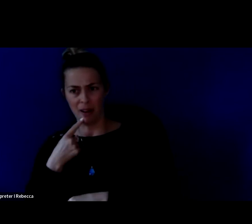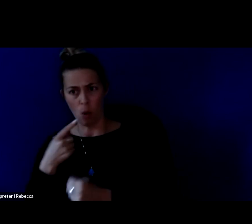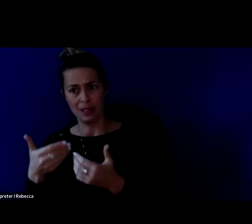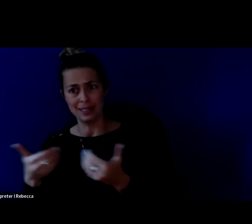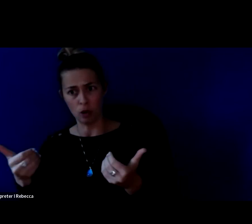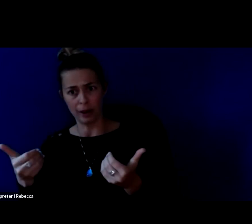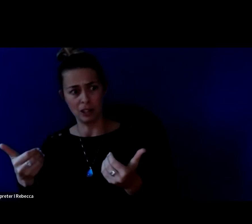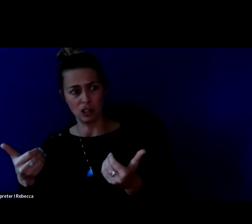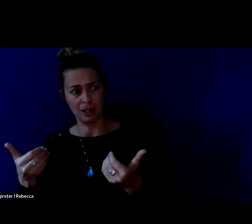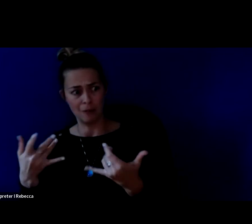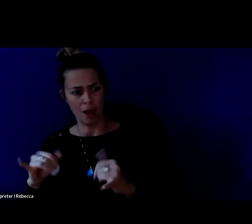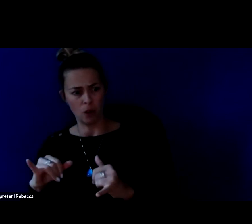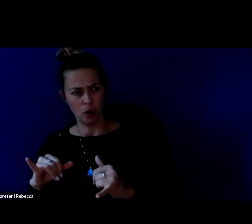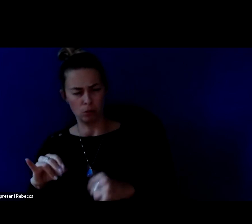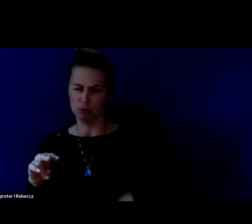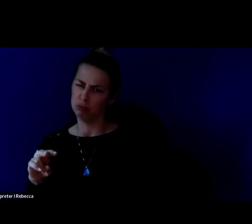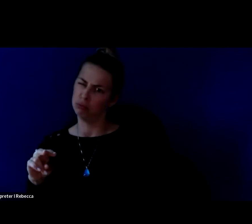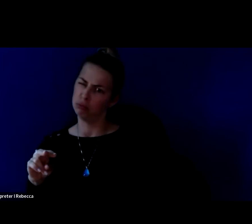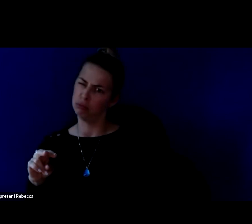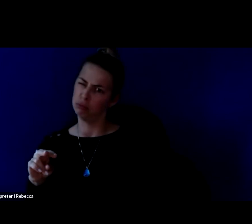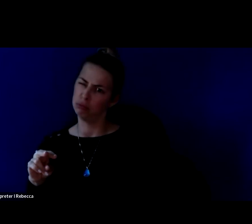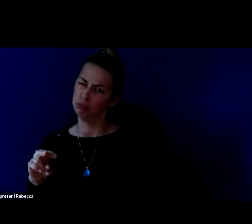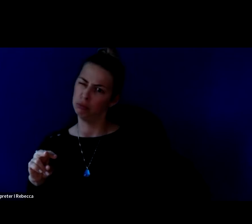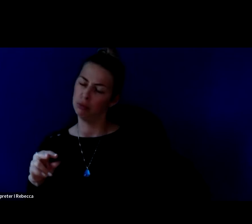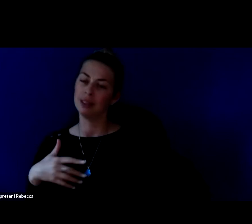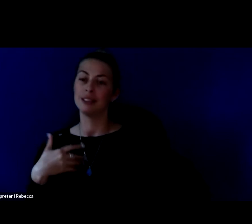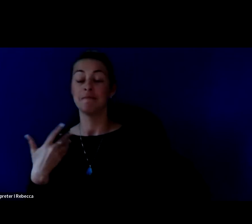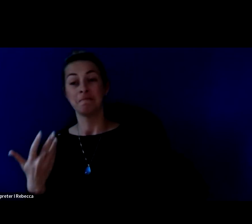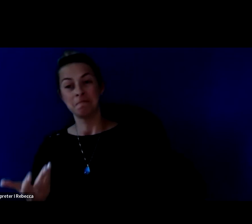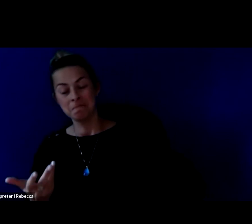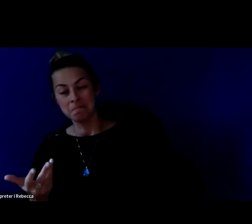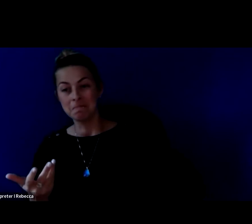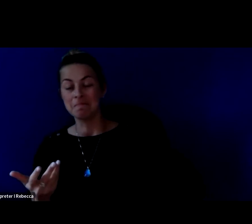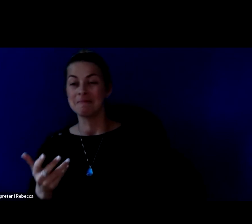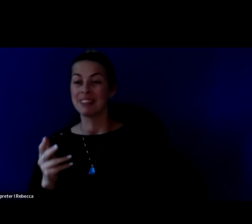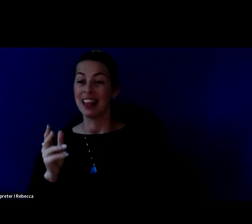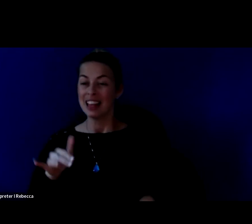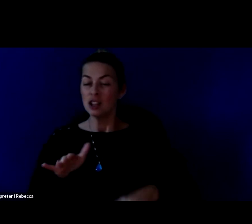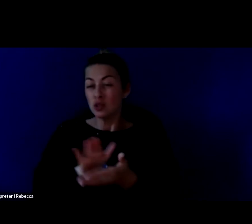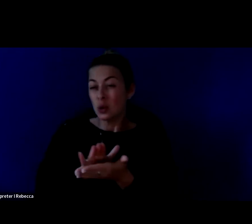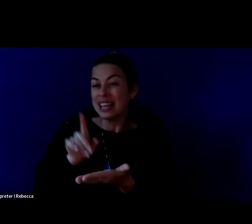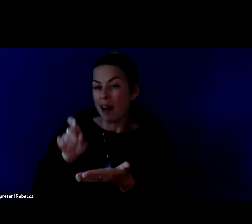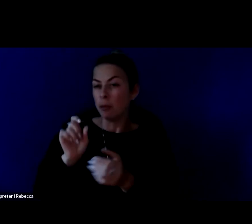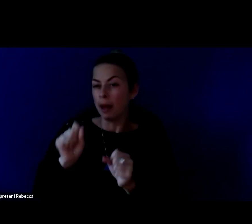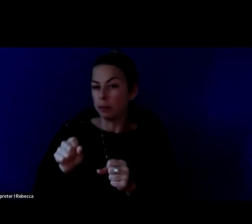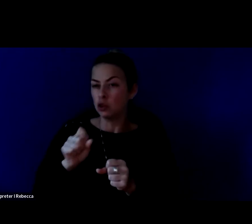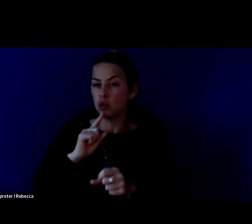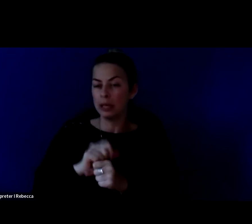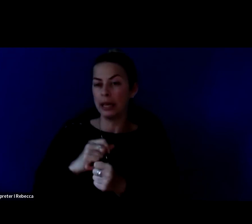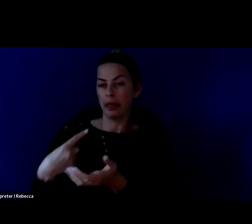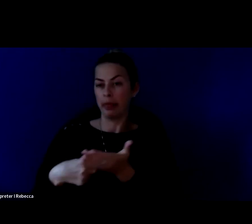now? How can I love that America? And that's what the schools have to be able to process.